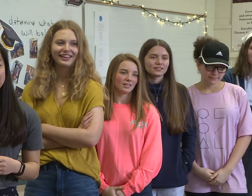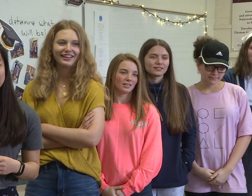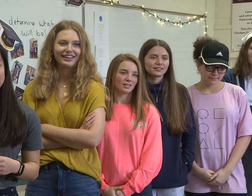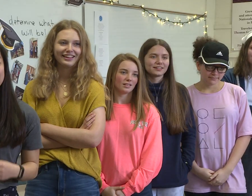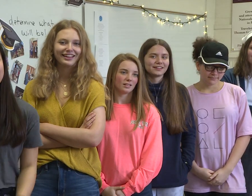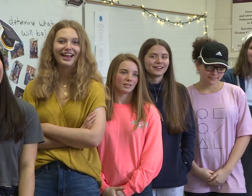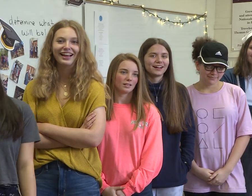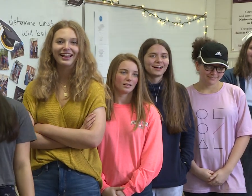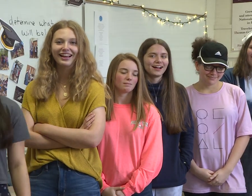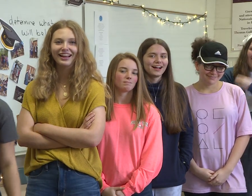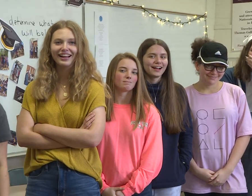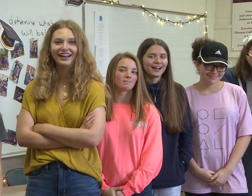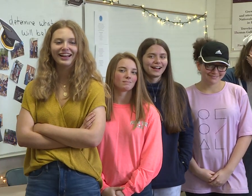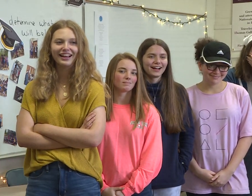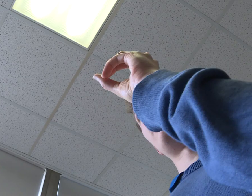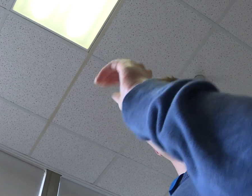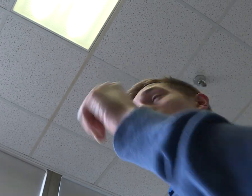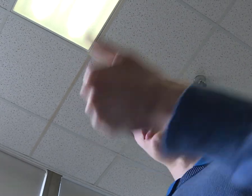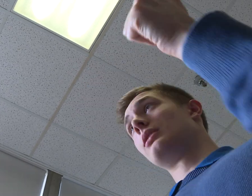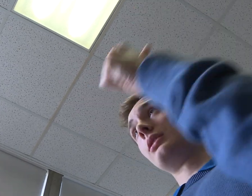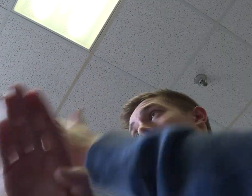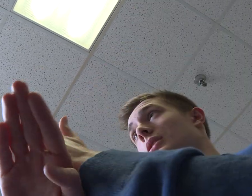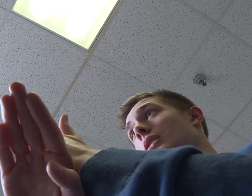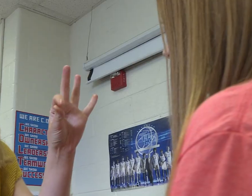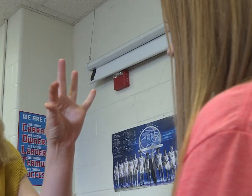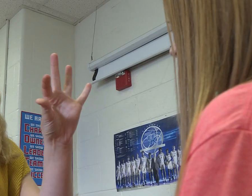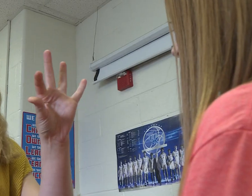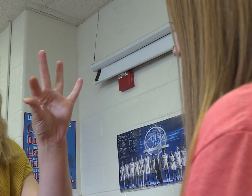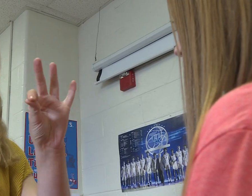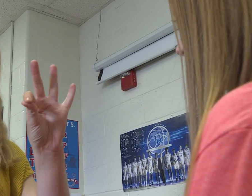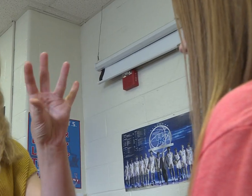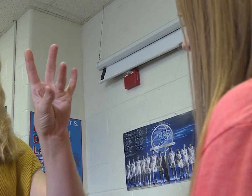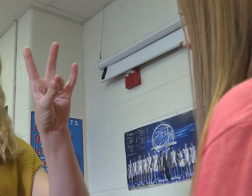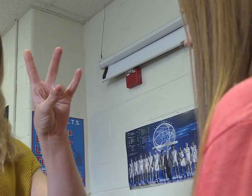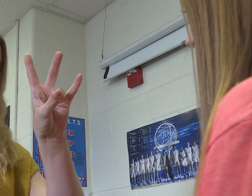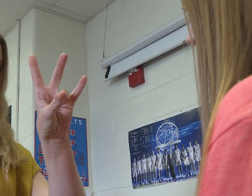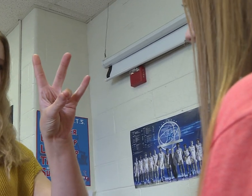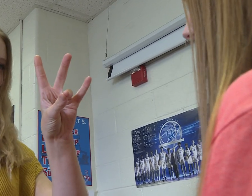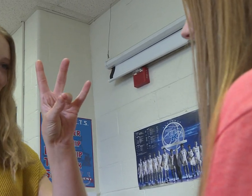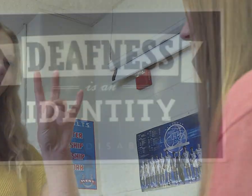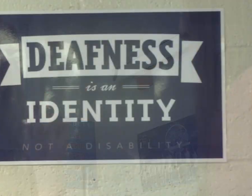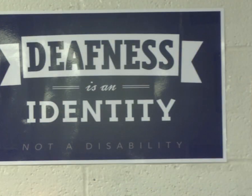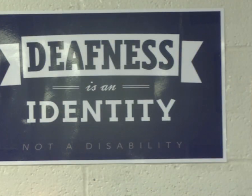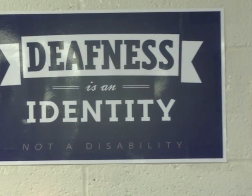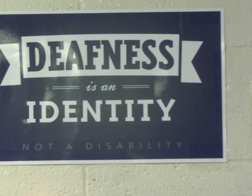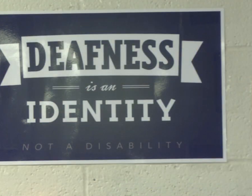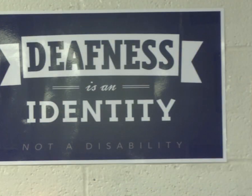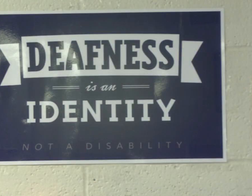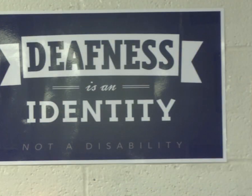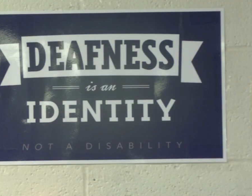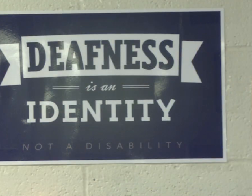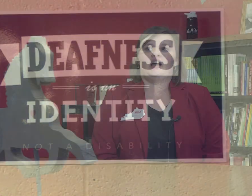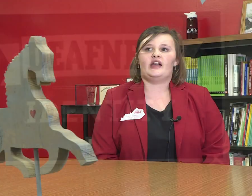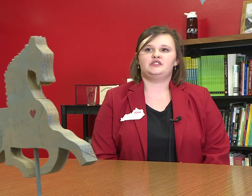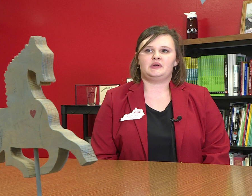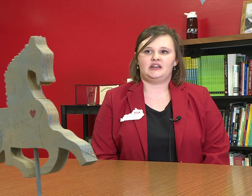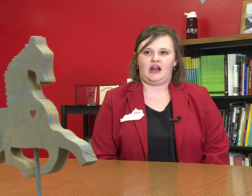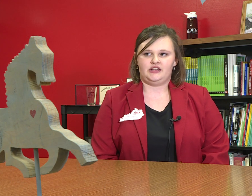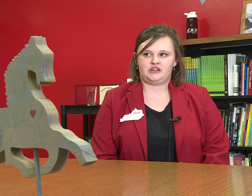Understanding leads to a love for talking without speaking. Many students find they're now using ASL outside the classroom. I used to work in an ice cream